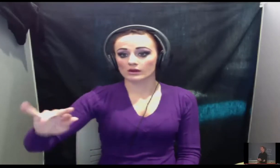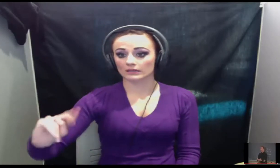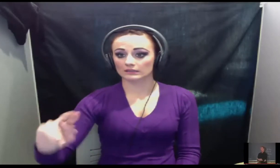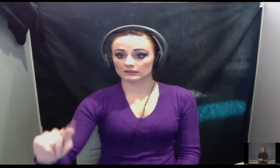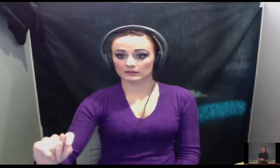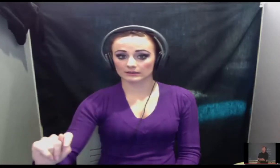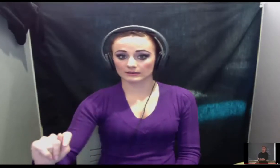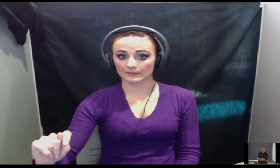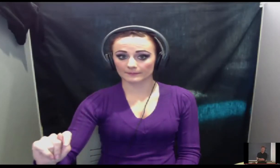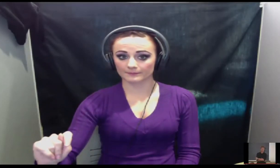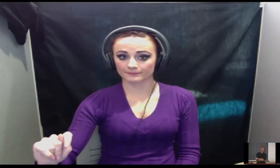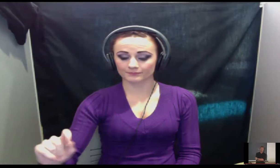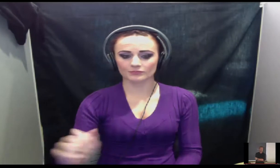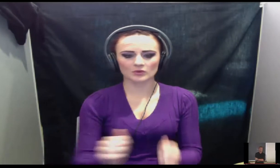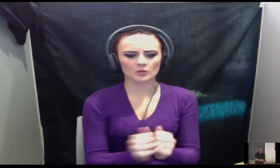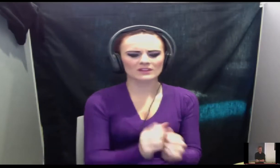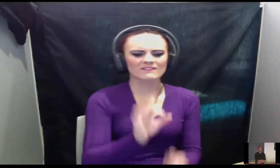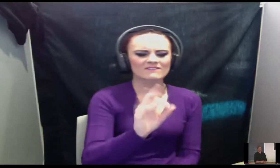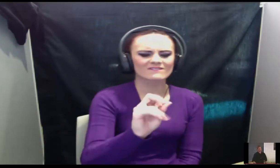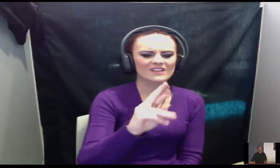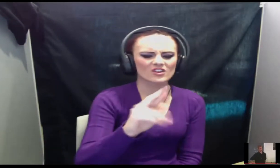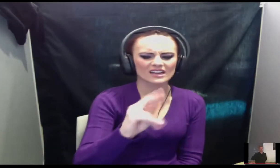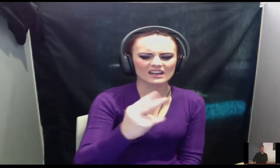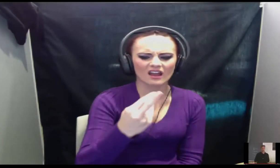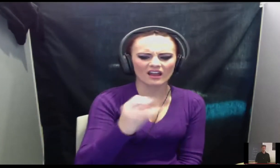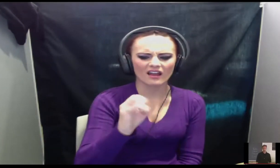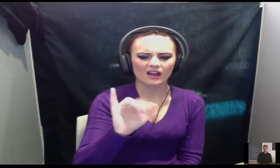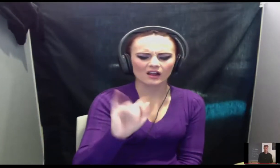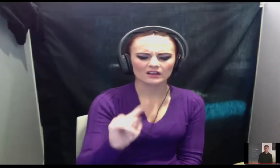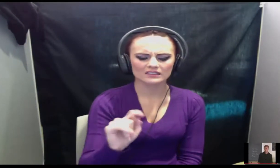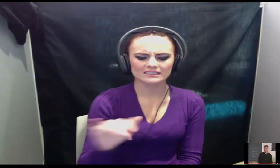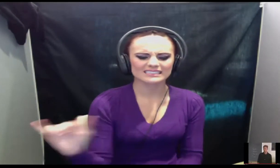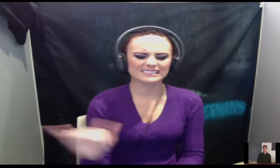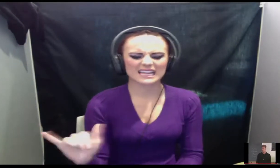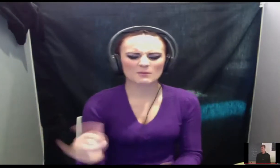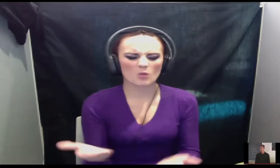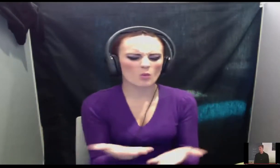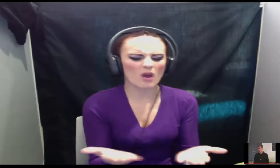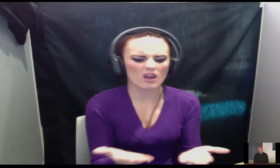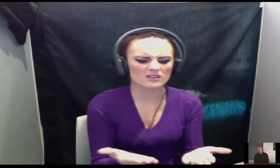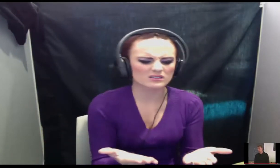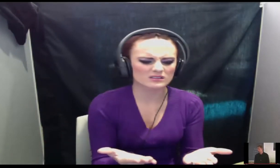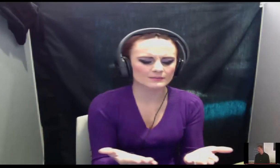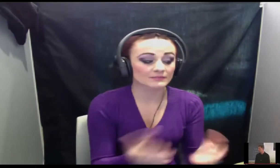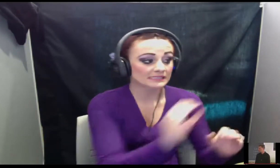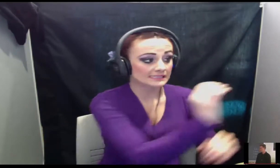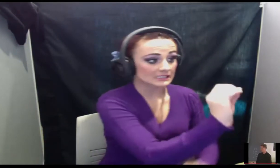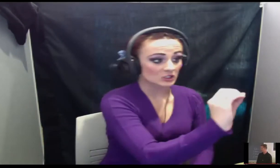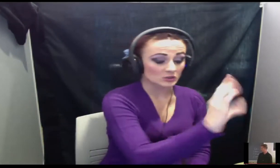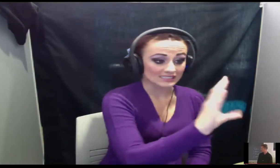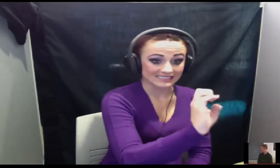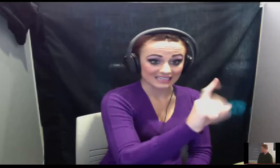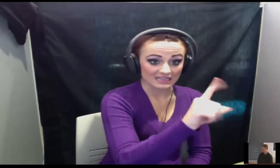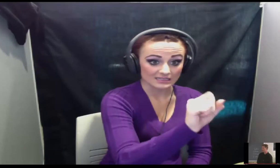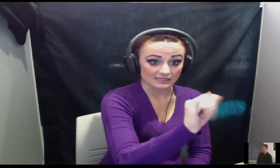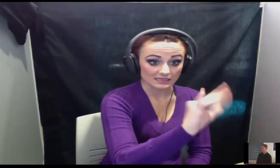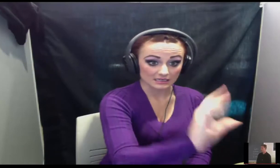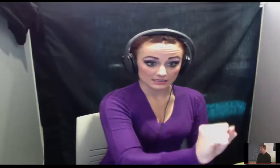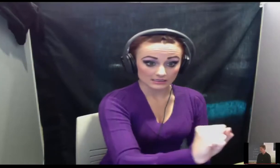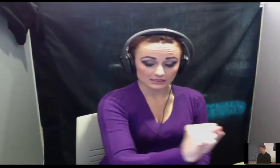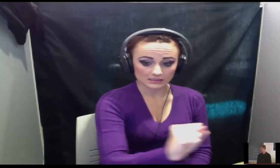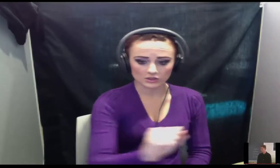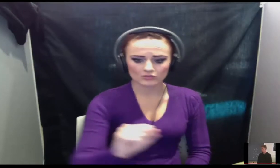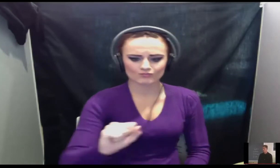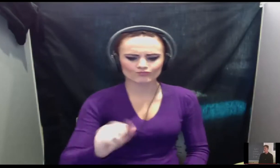In Fahrenheit, what's the same thing as 0 degrees Celsius? 0 degrees Celsius is what in Fahrenheit? Tom? 32.